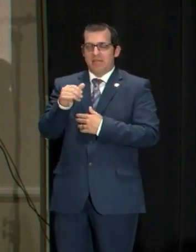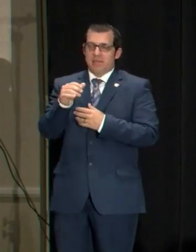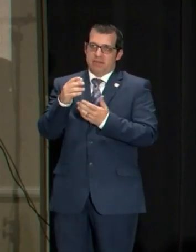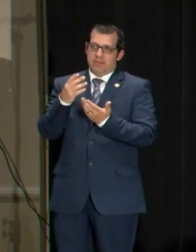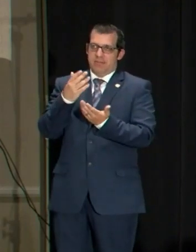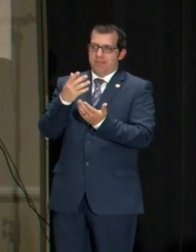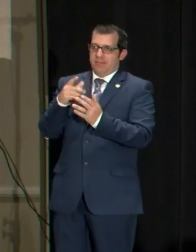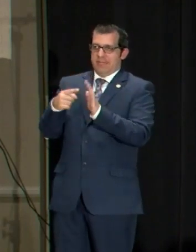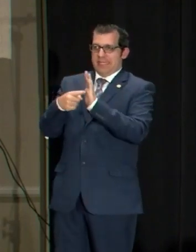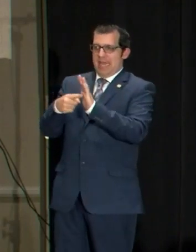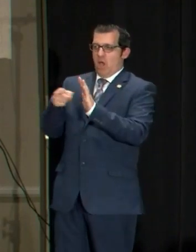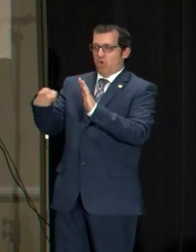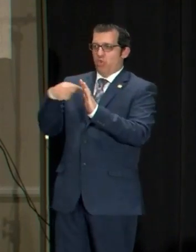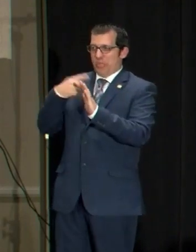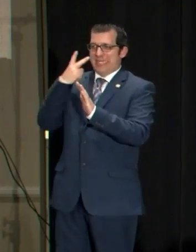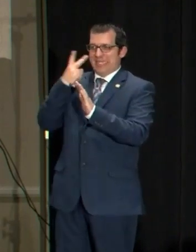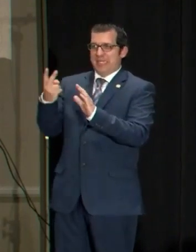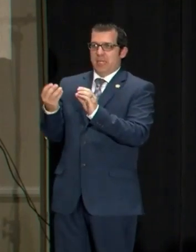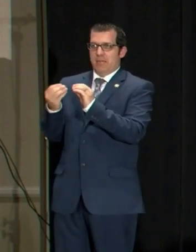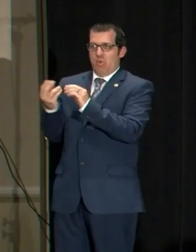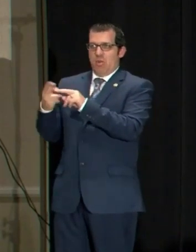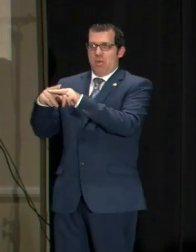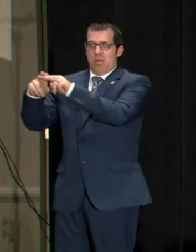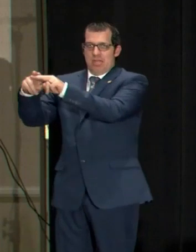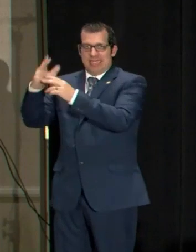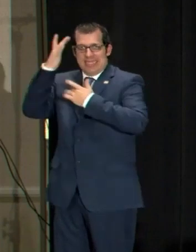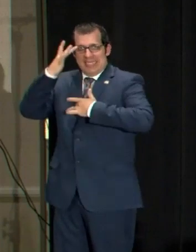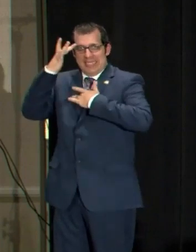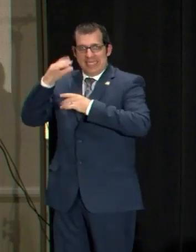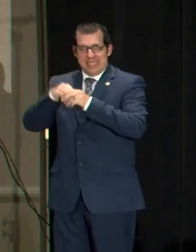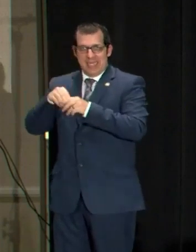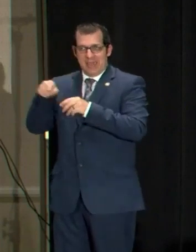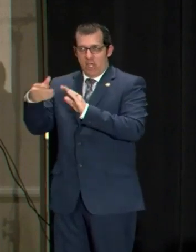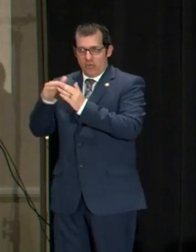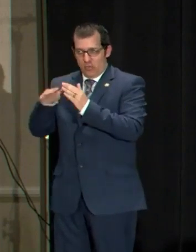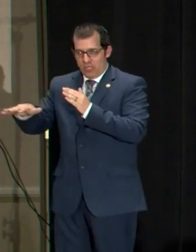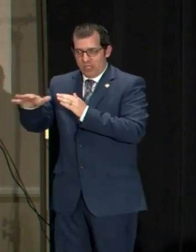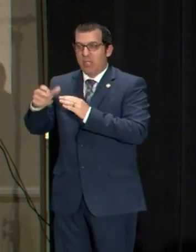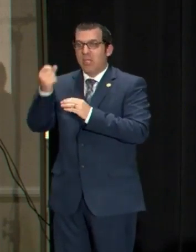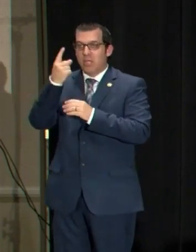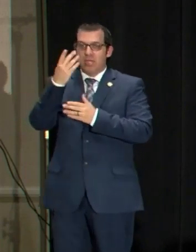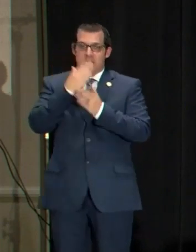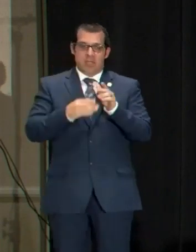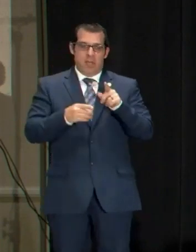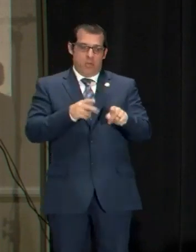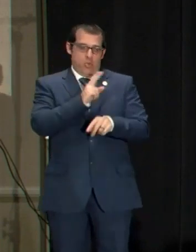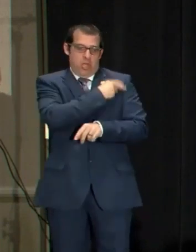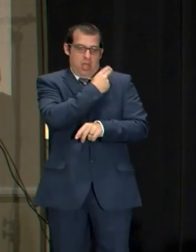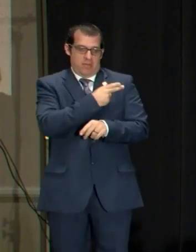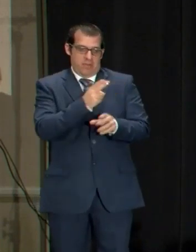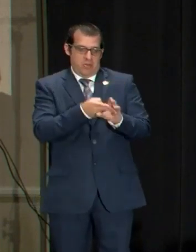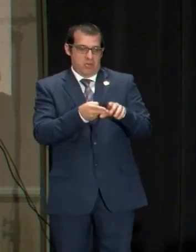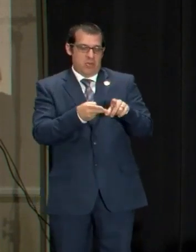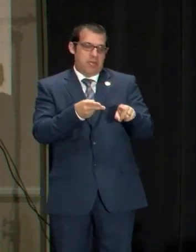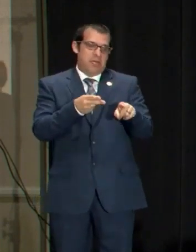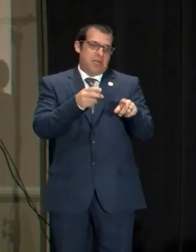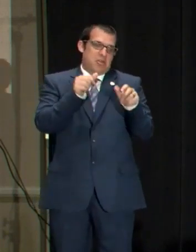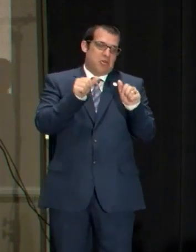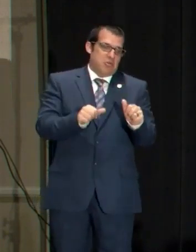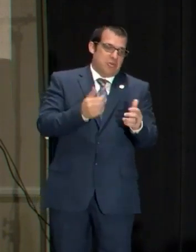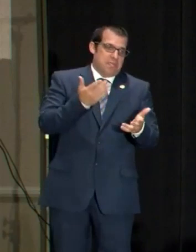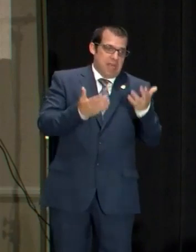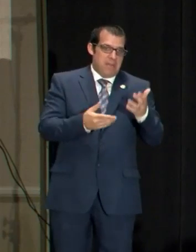increased disease activity in our communities. Now, some of those hospitalizations could be from folks